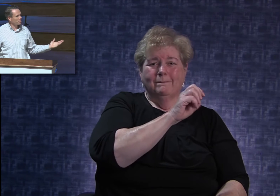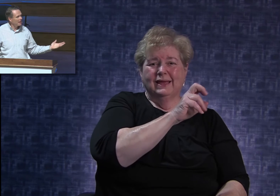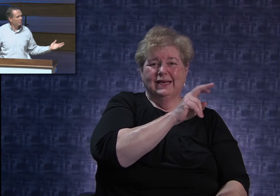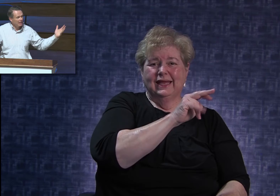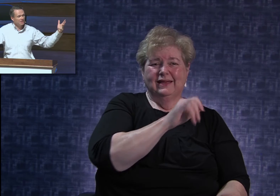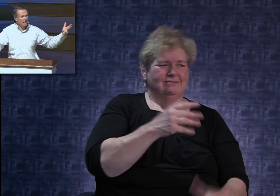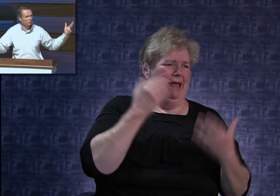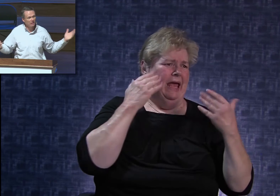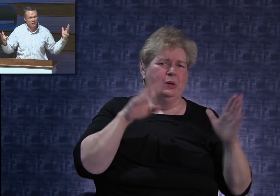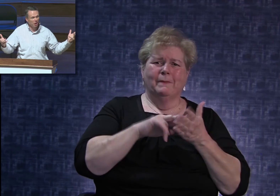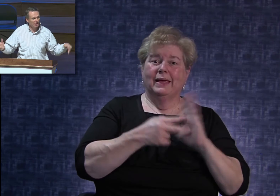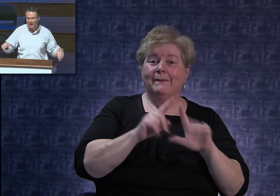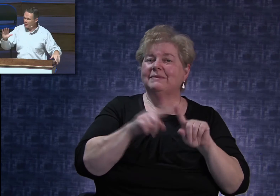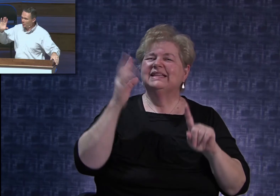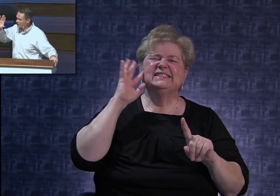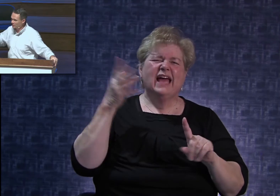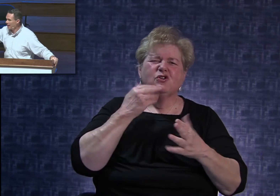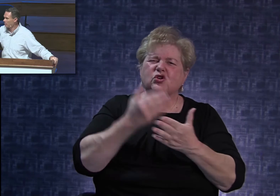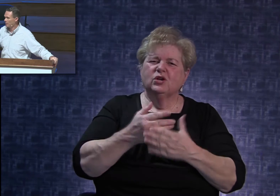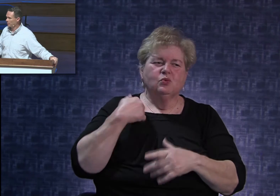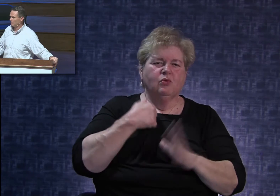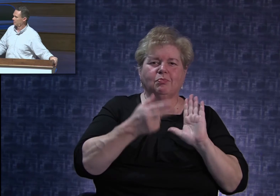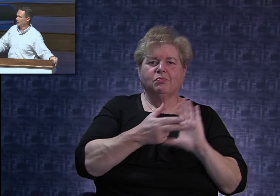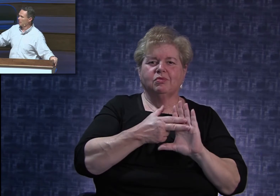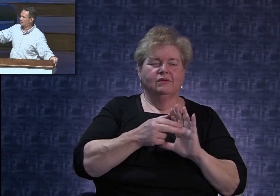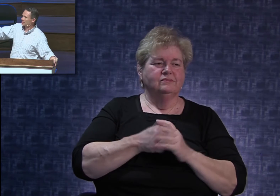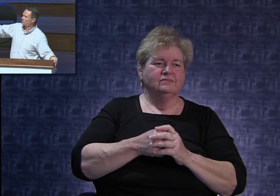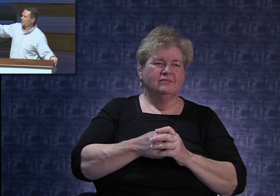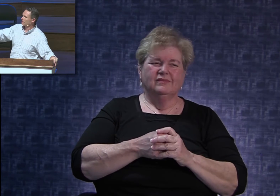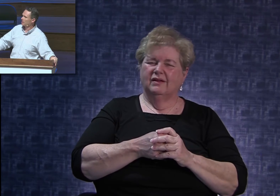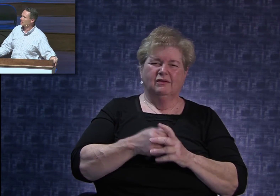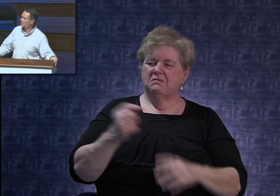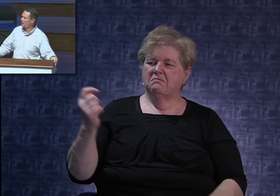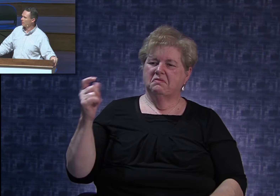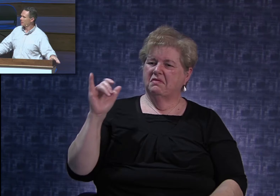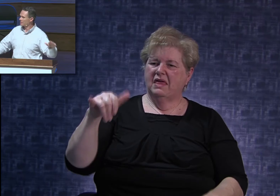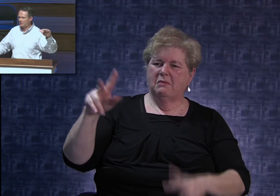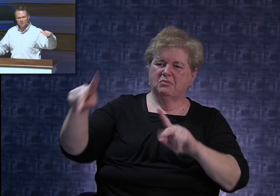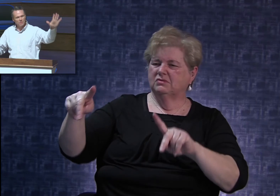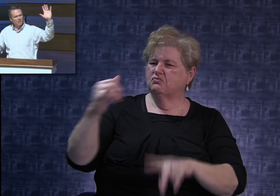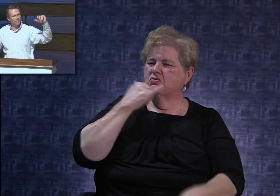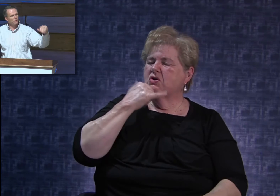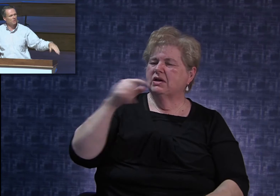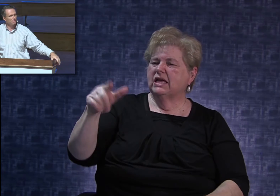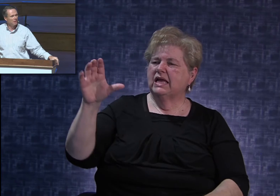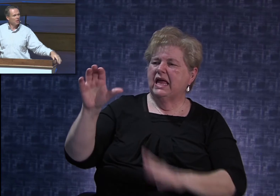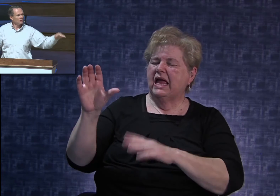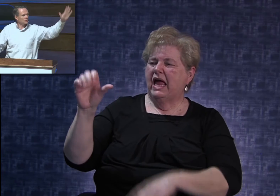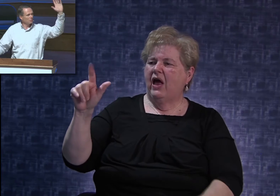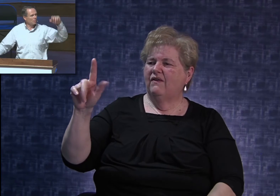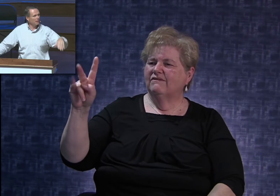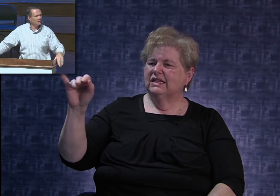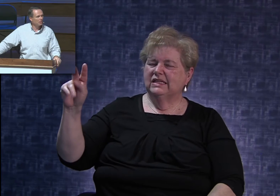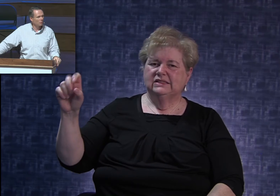those terms mean, but they sound really good, and so we just label people. Oh, I just dismiss him because he's a Calvinist. I dismiss that person.